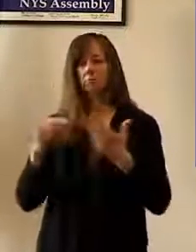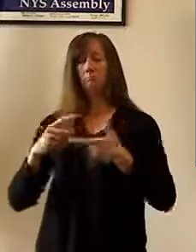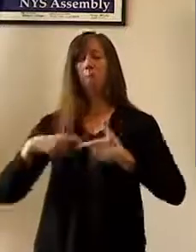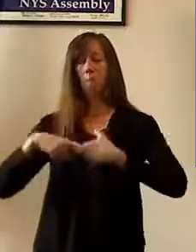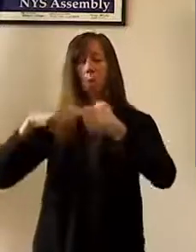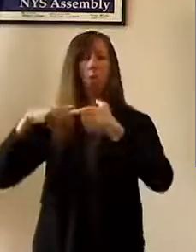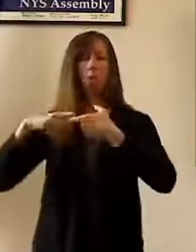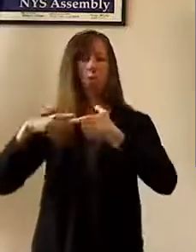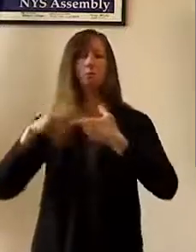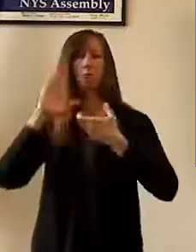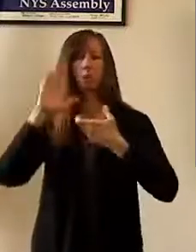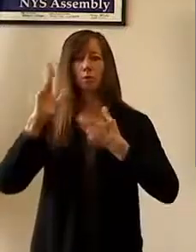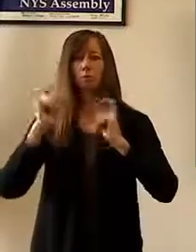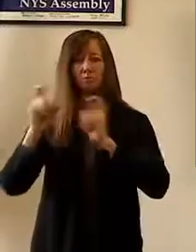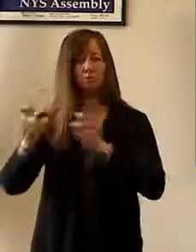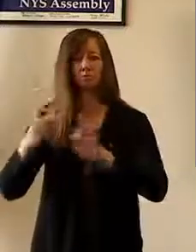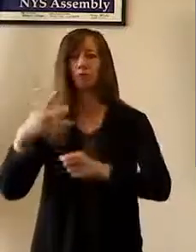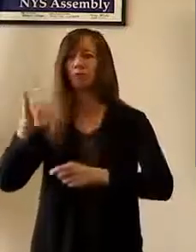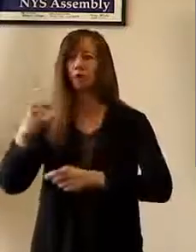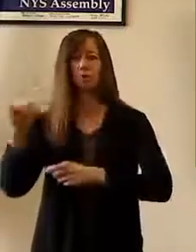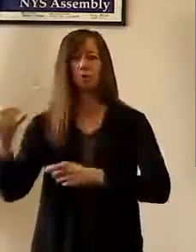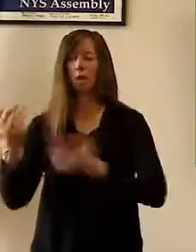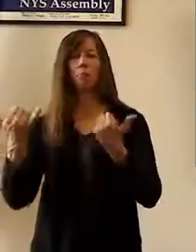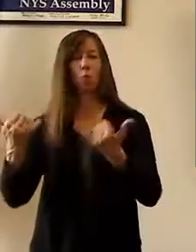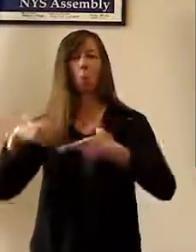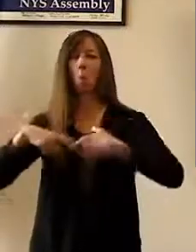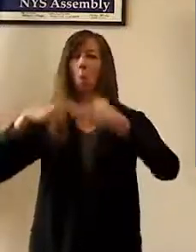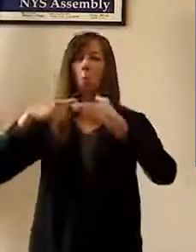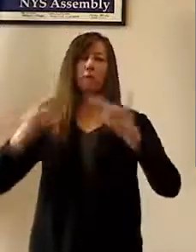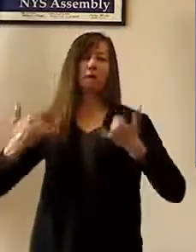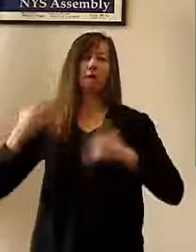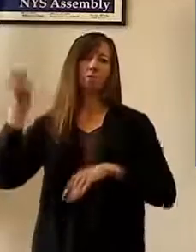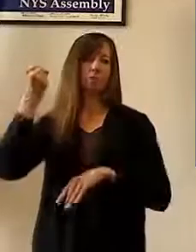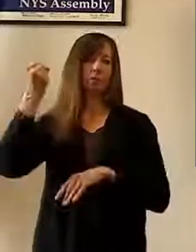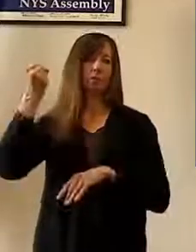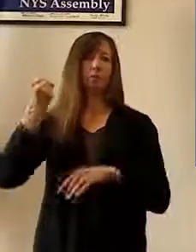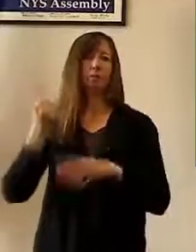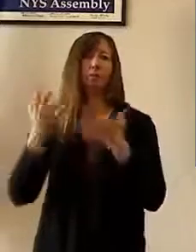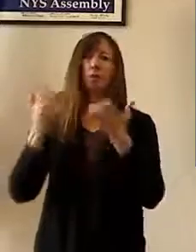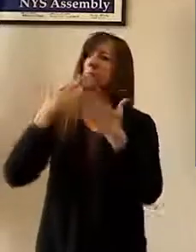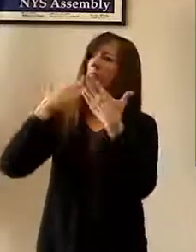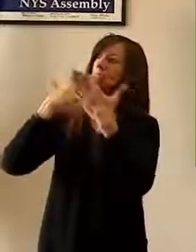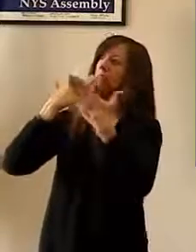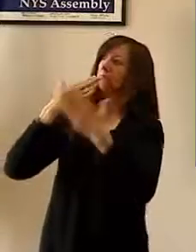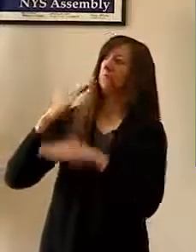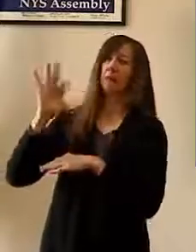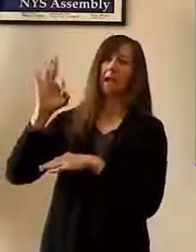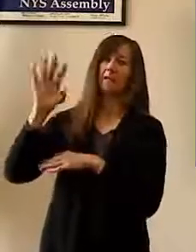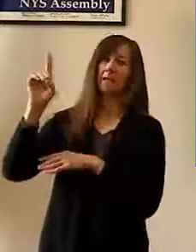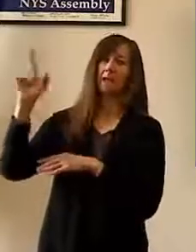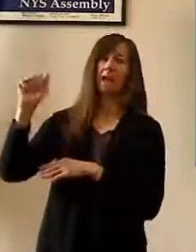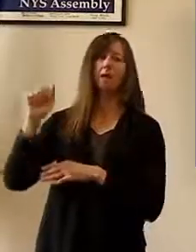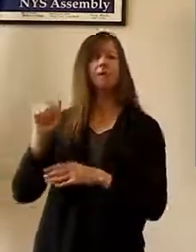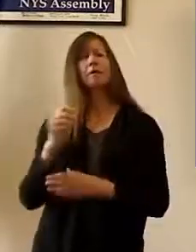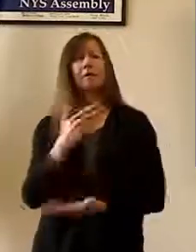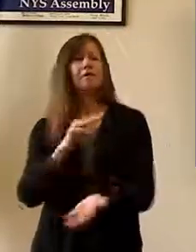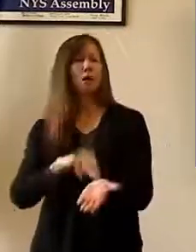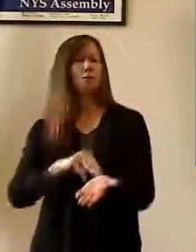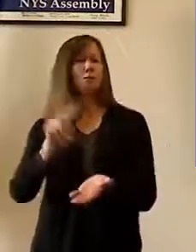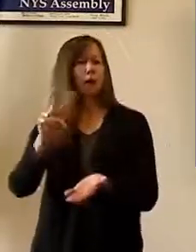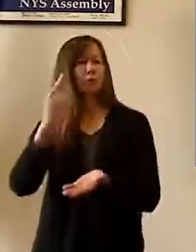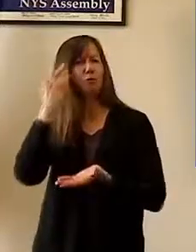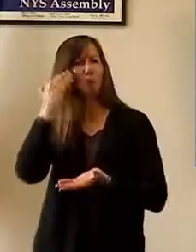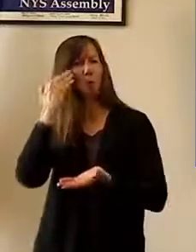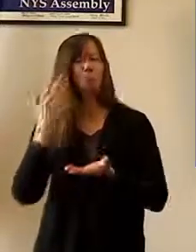I want to extend our appreciation to the FDA. I think Dr. Wythian would confirm the FDA is known as being a bit